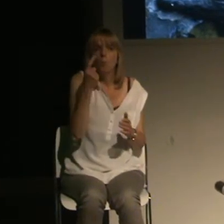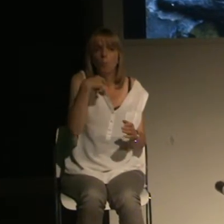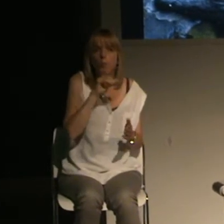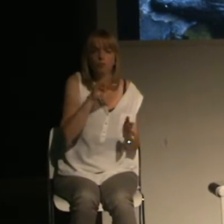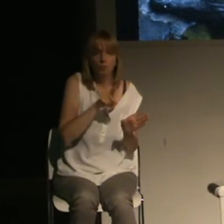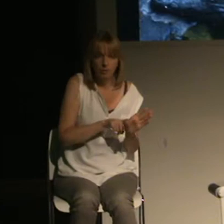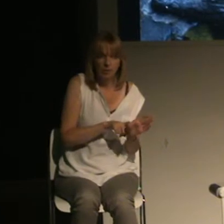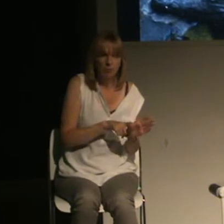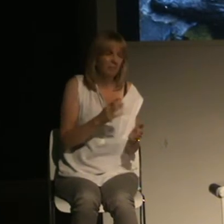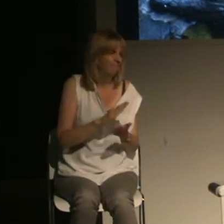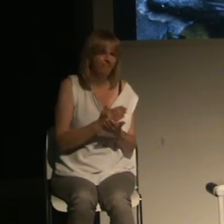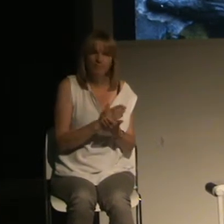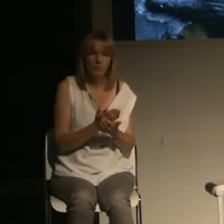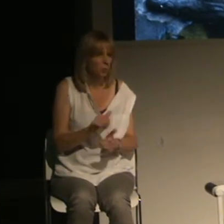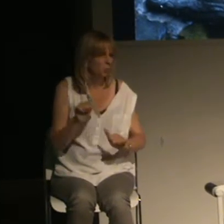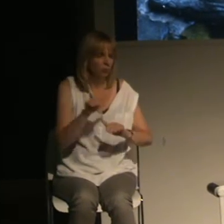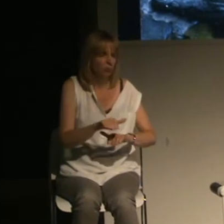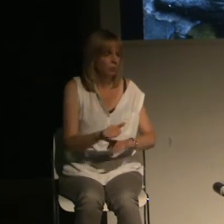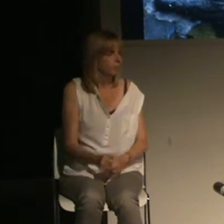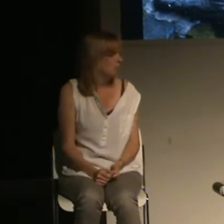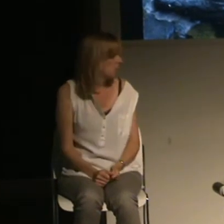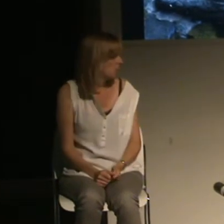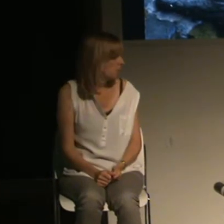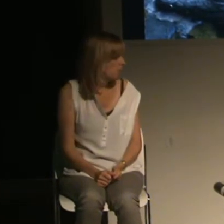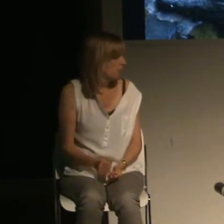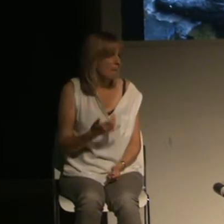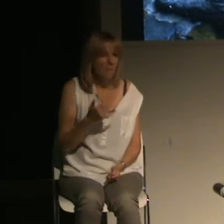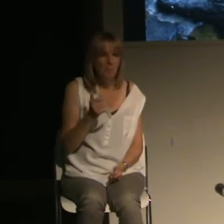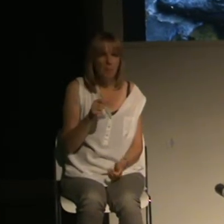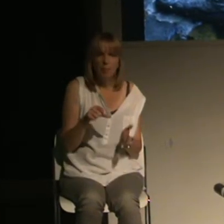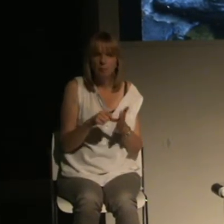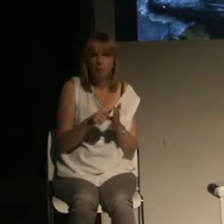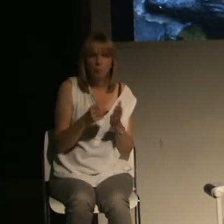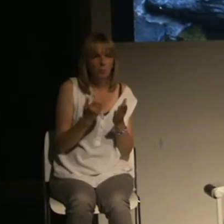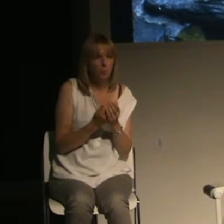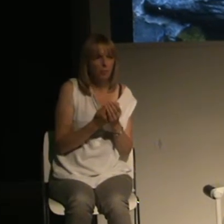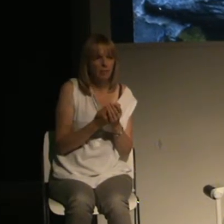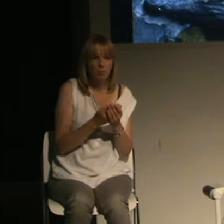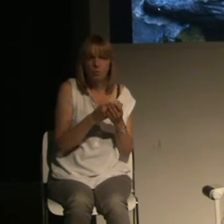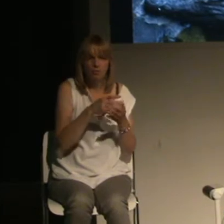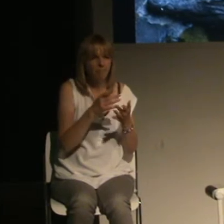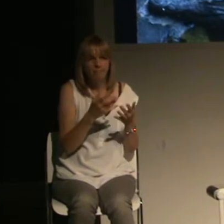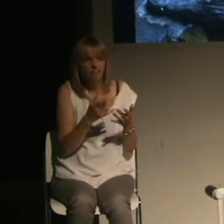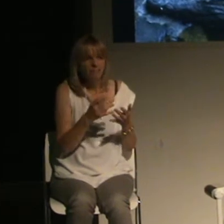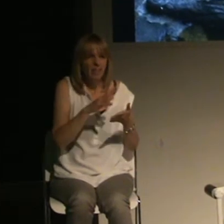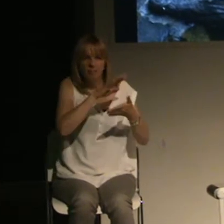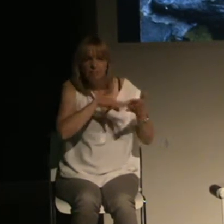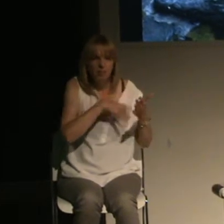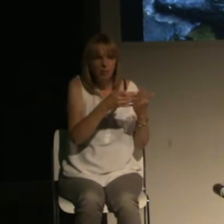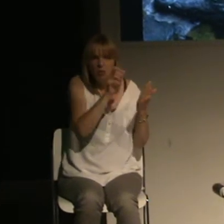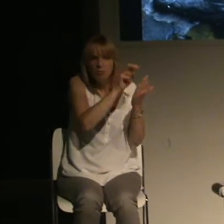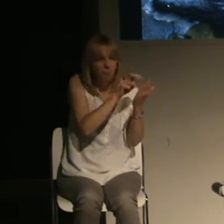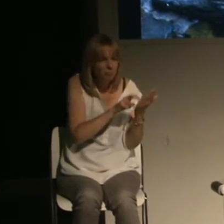is genuine and that it's not a problem with the record keeping by the zoo or, yes, the